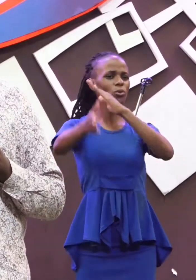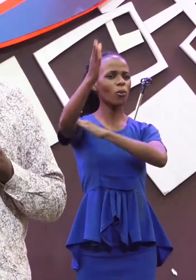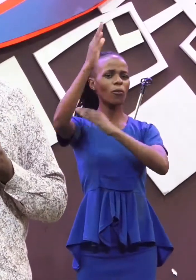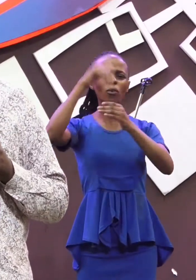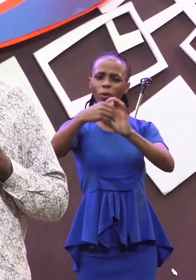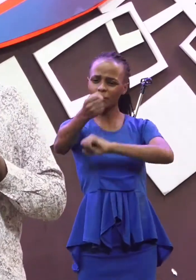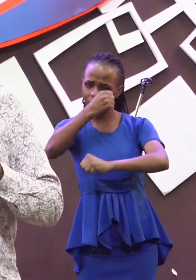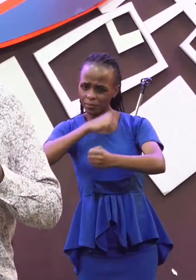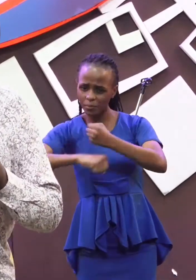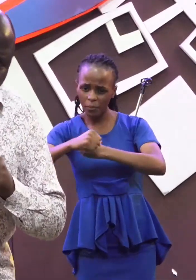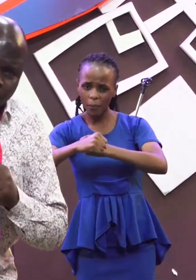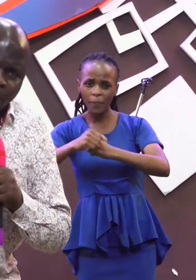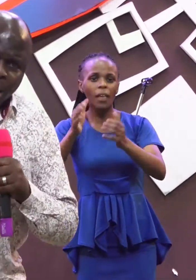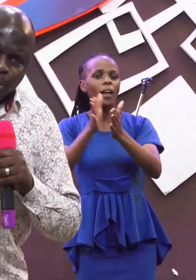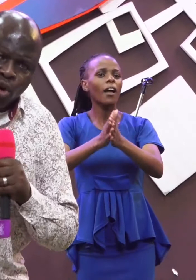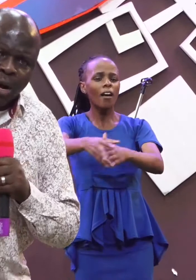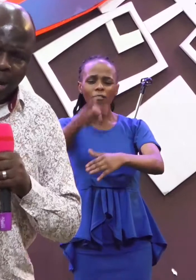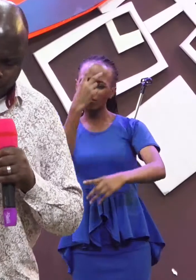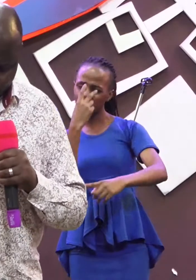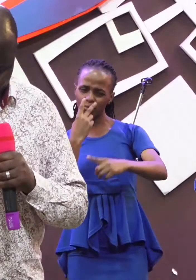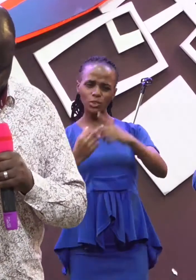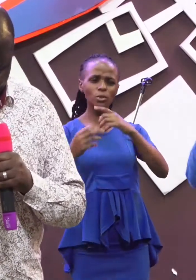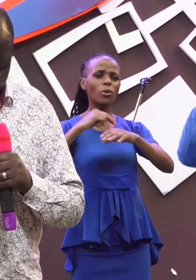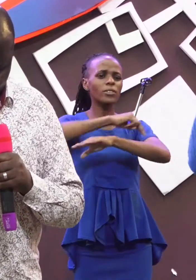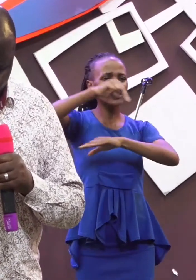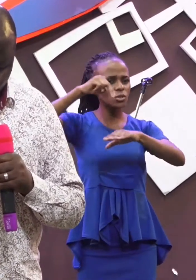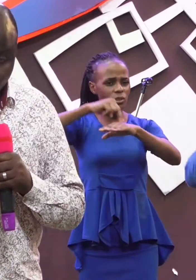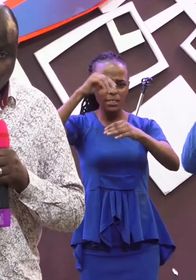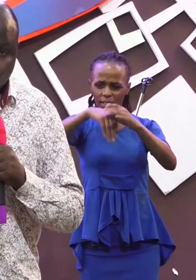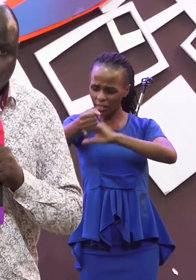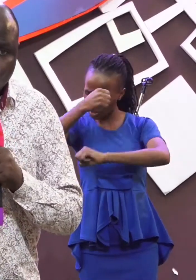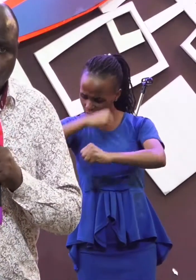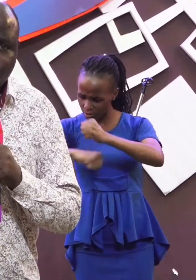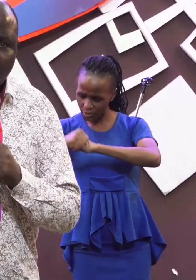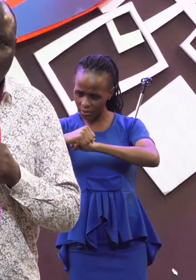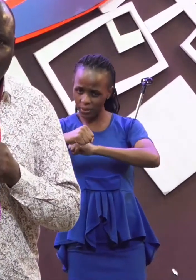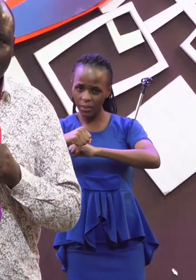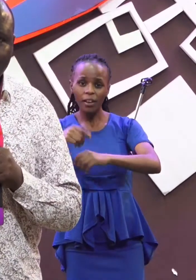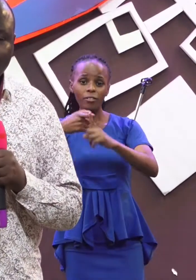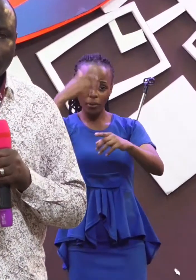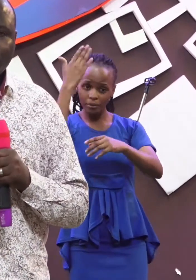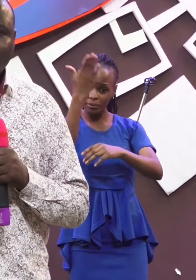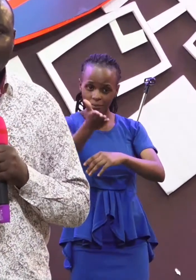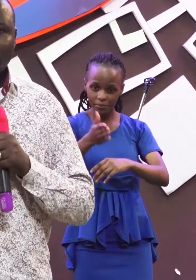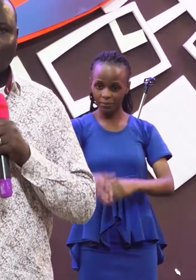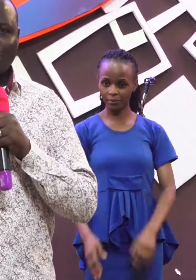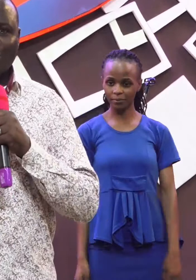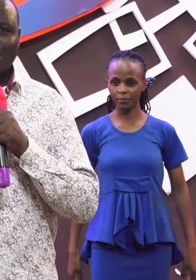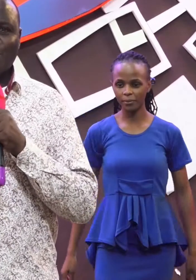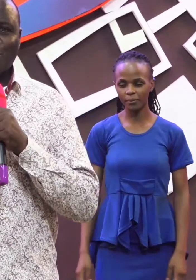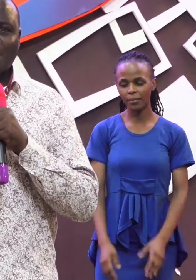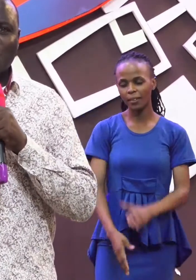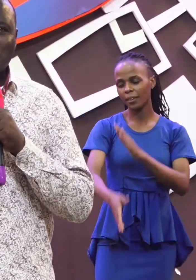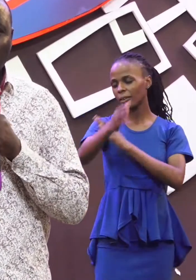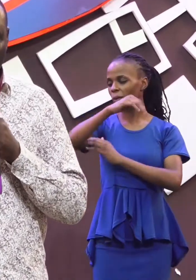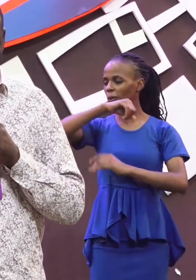the vision of God. Okwolesebwa kwa mawanga mu nkola. The vision of nations into action. Okuvaawo. Since then. Katonda